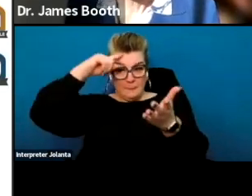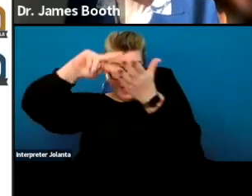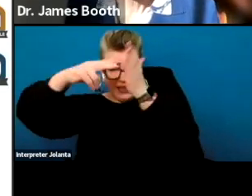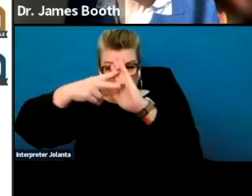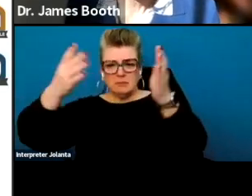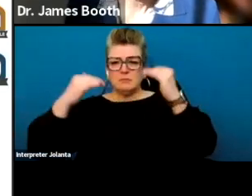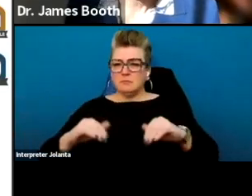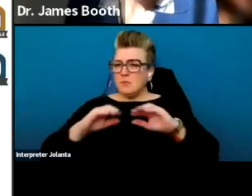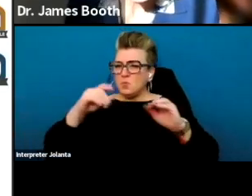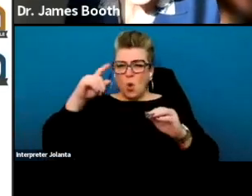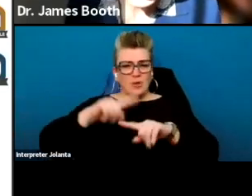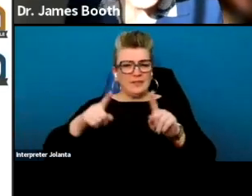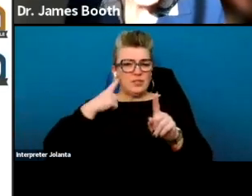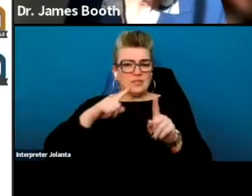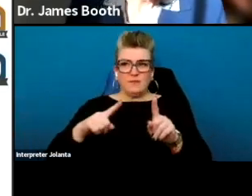the 7-year-olds.